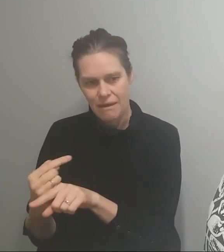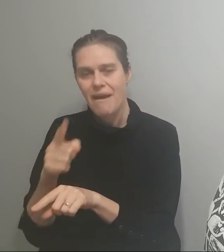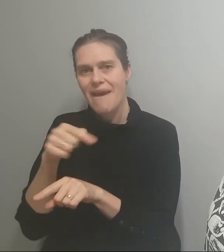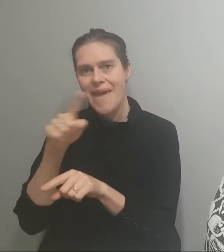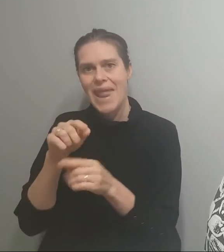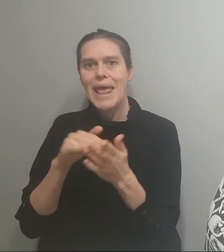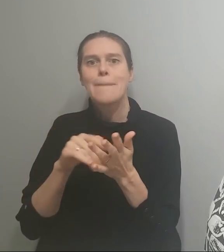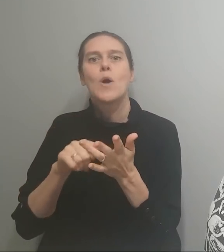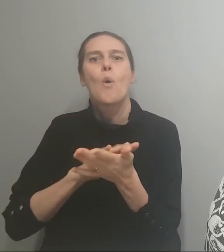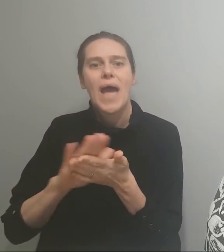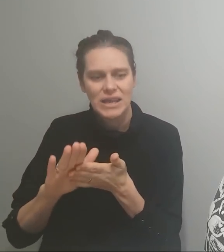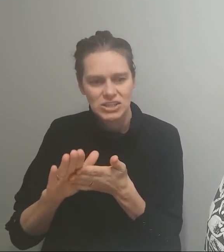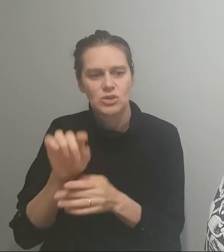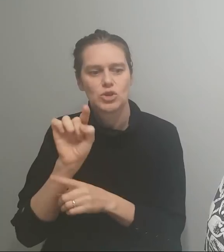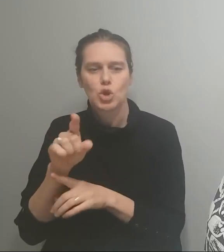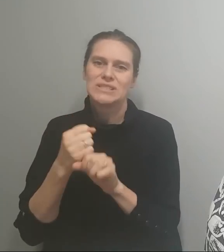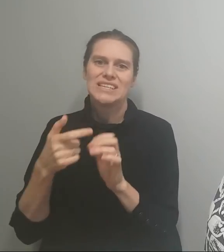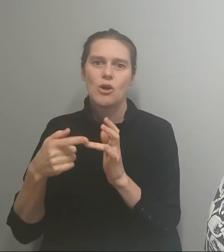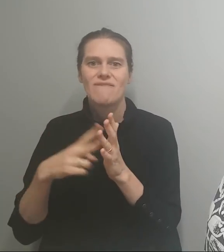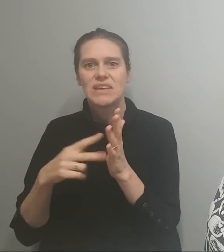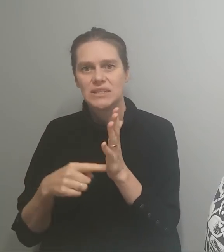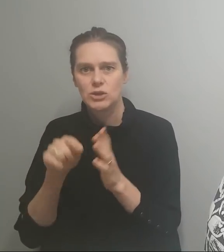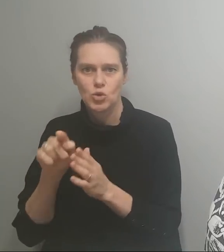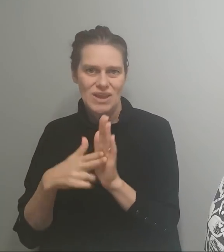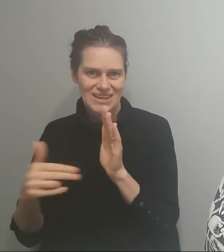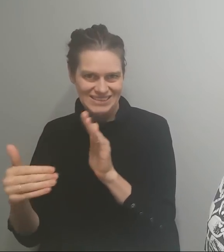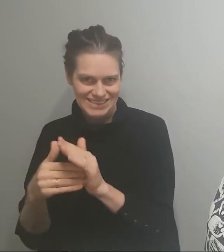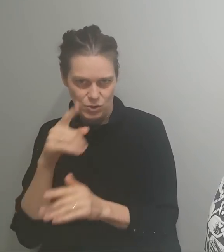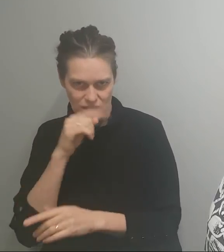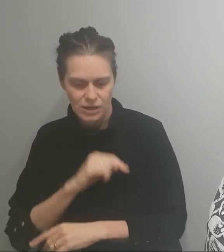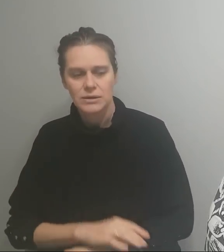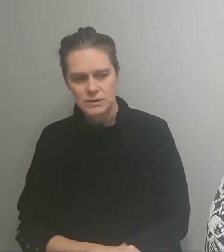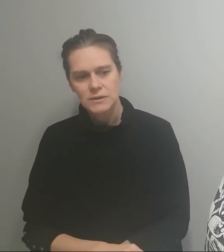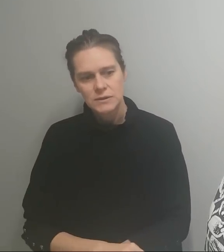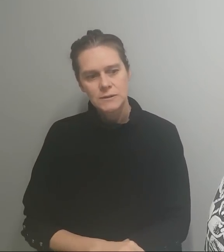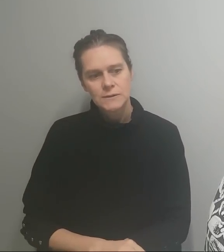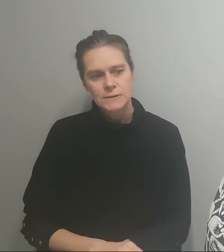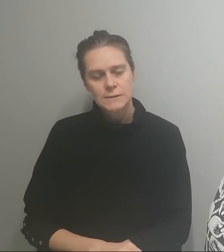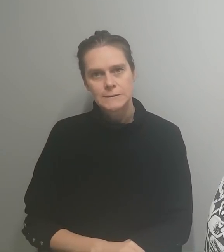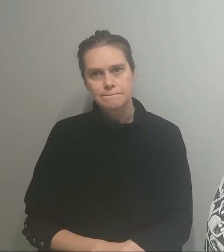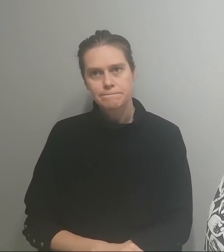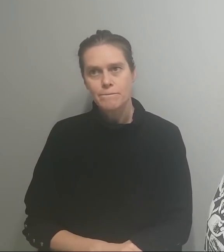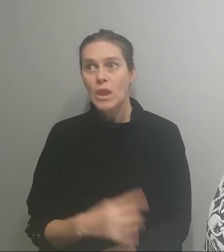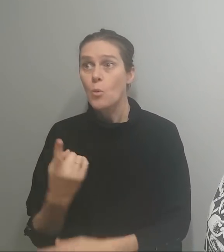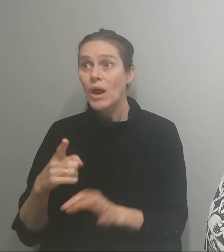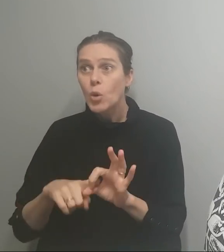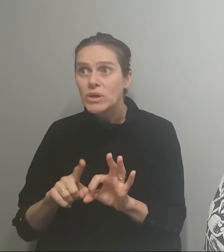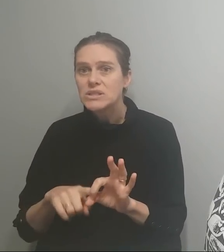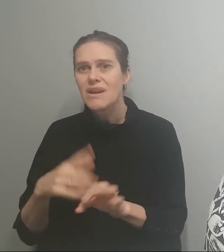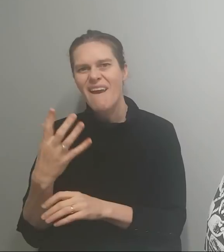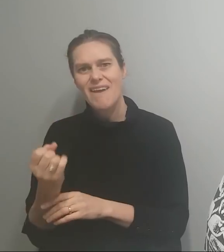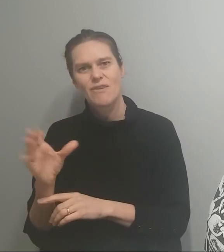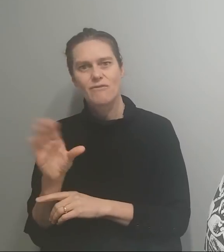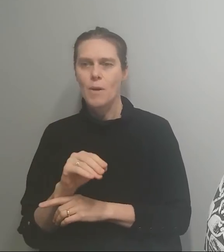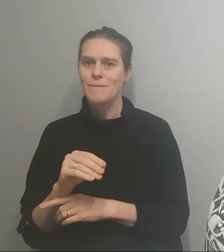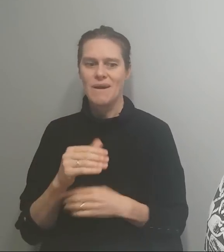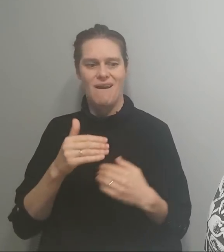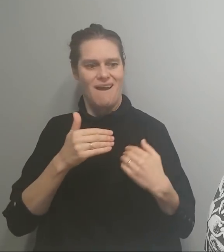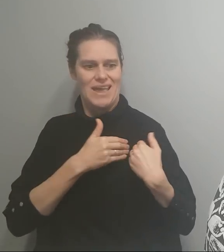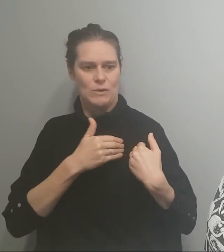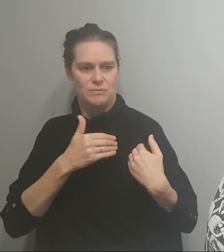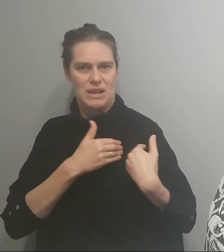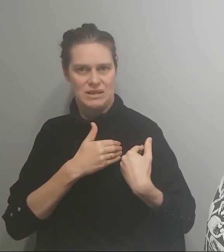We've had a question from the provider group about what will the accountability measures be in the new system. And I'm not